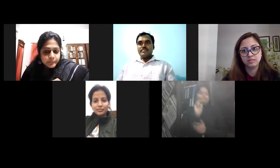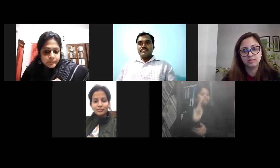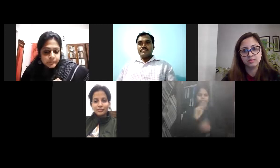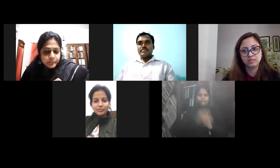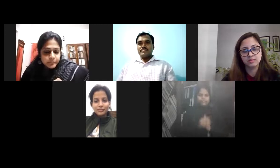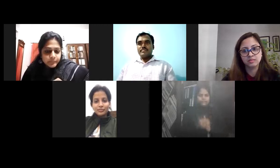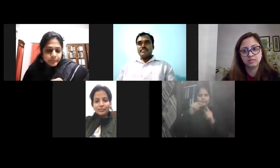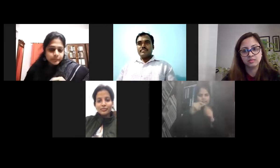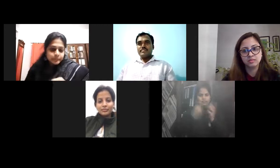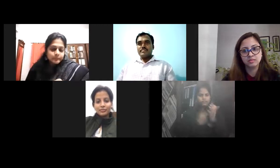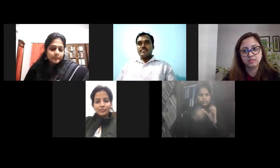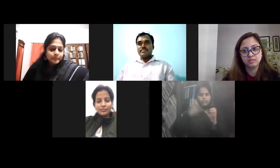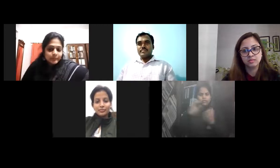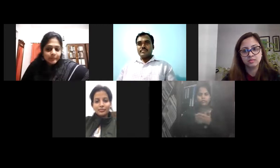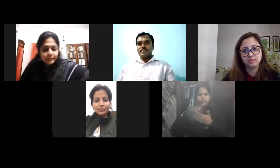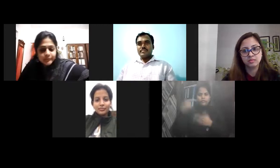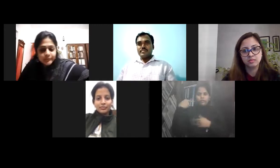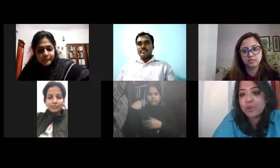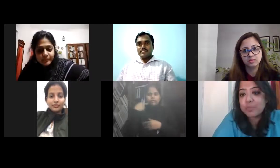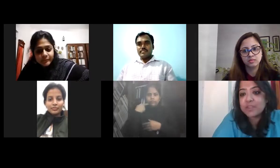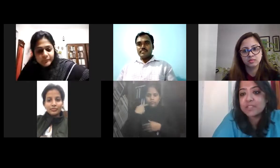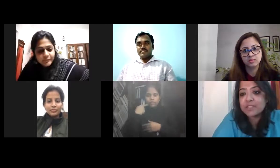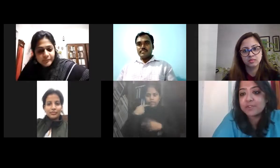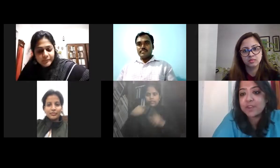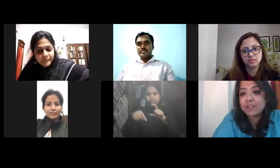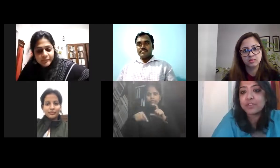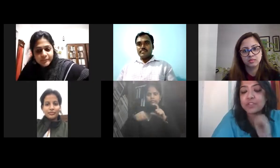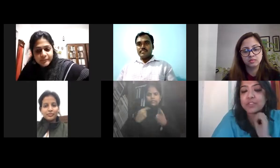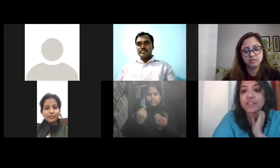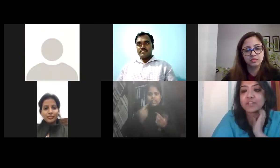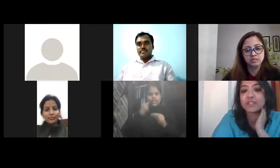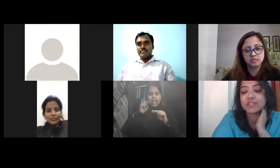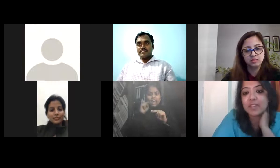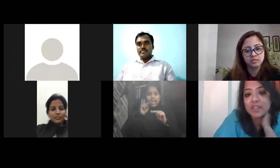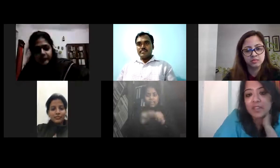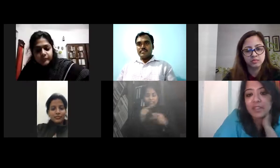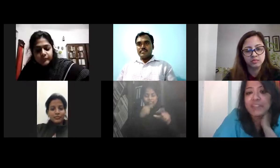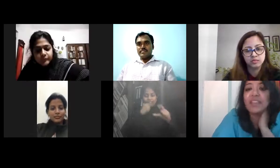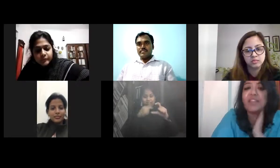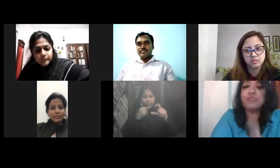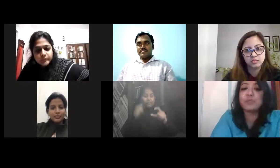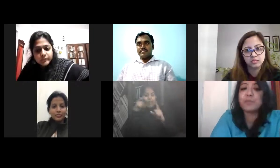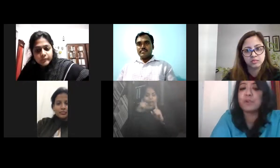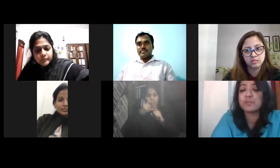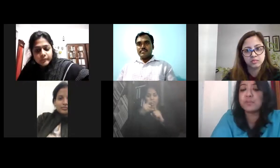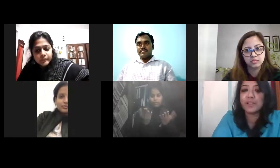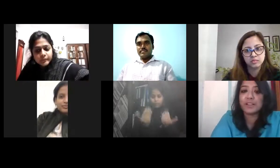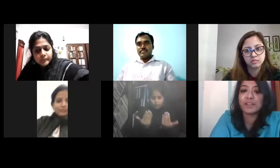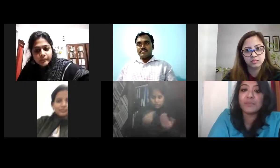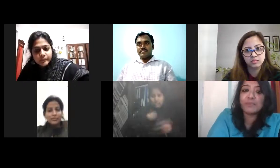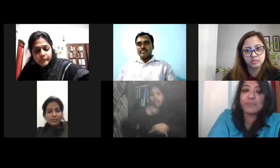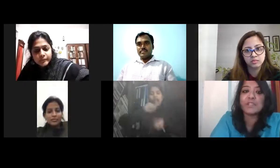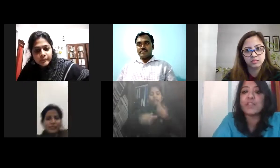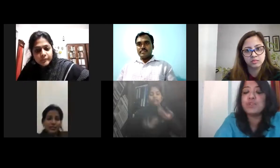Prachi has put in a question. Is it possible to have the email IDs of all presenters for any further discussions? I think that would be